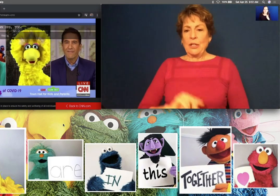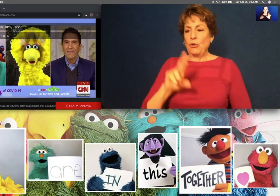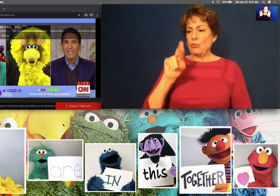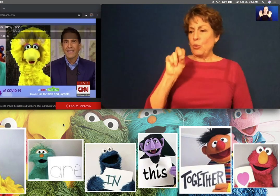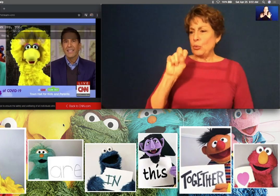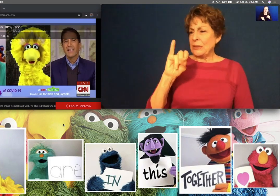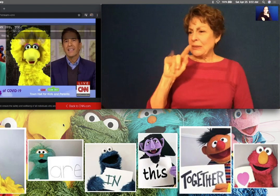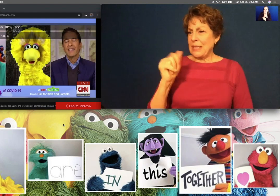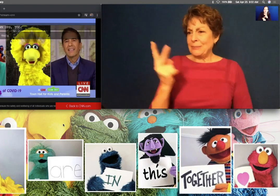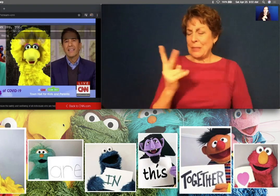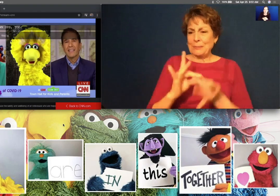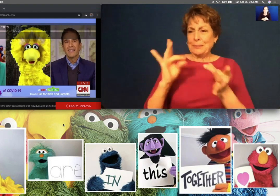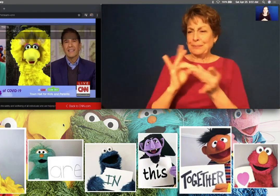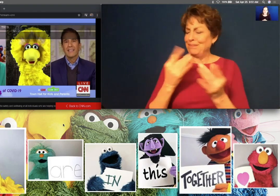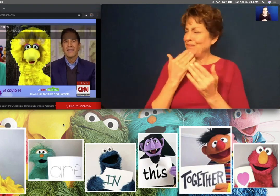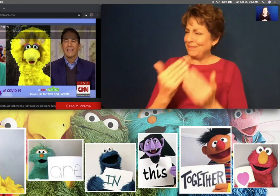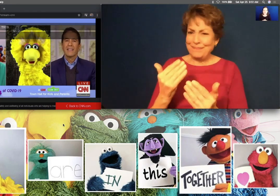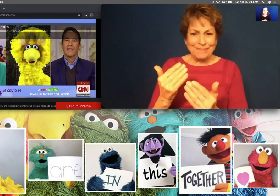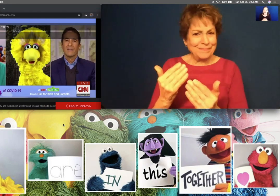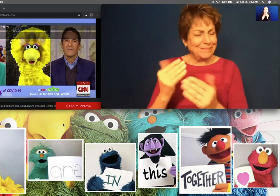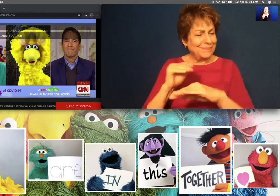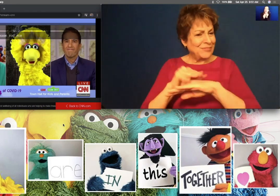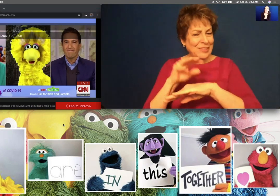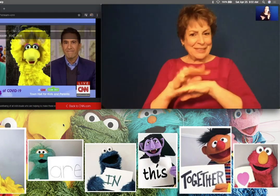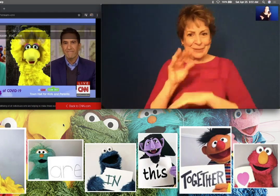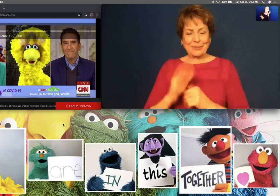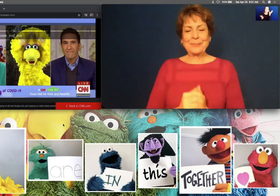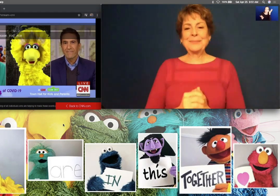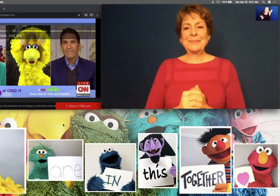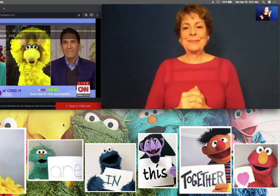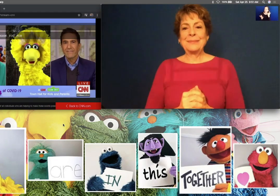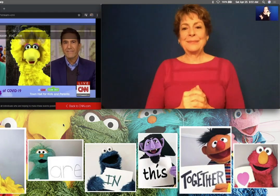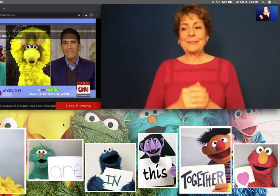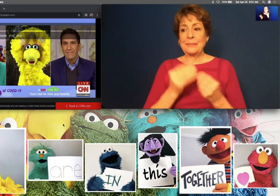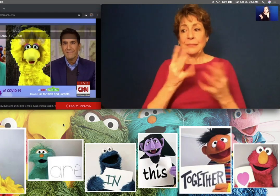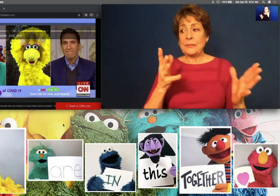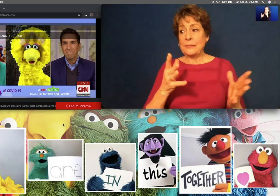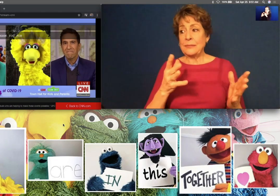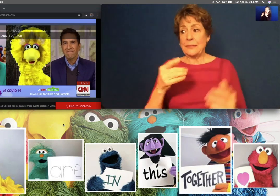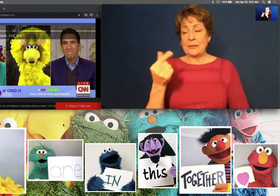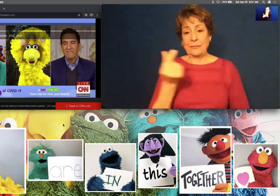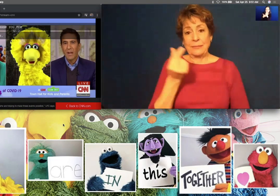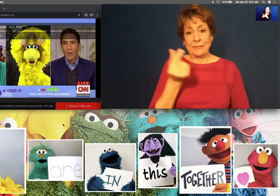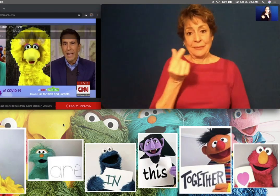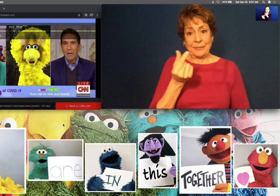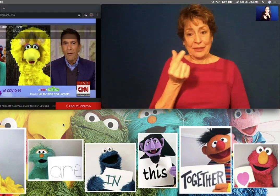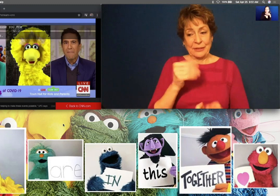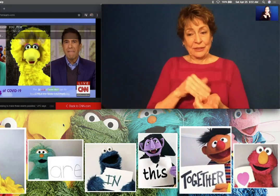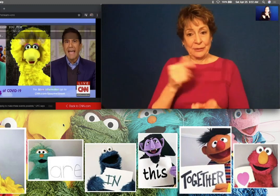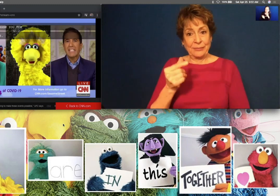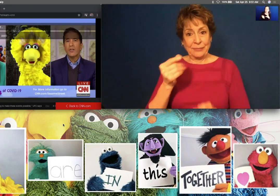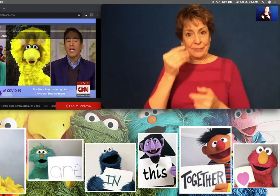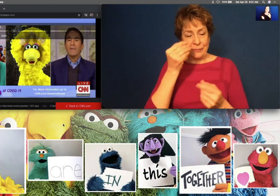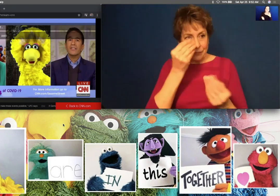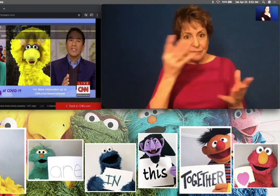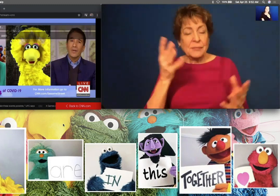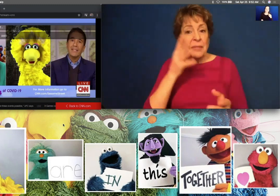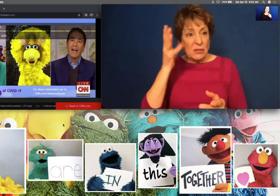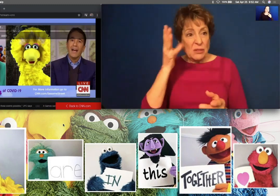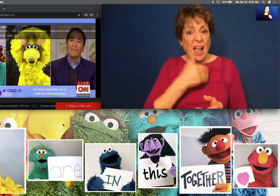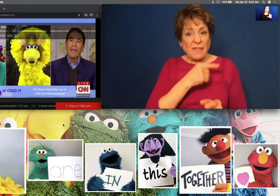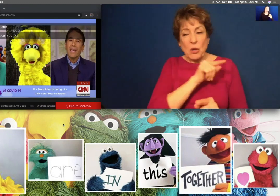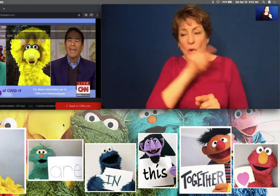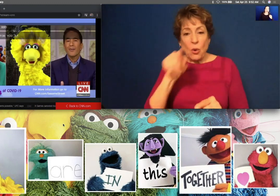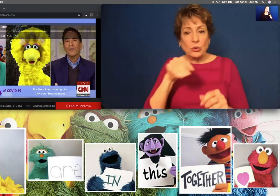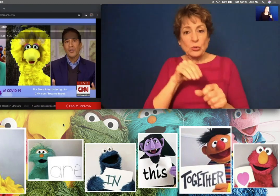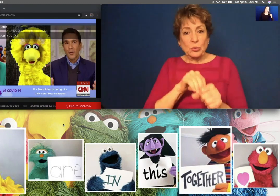and Rosita, thank you for your excellent advice. And parents, you just heard about some of the resources out there. There are more tools and resources available for you